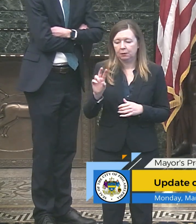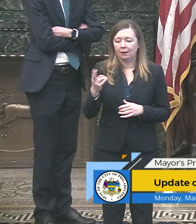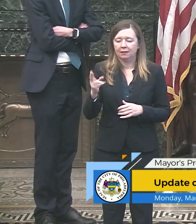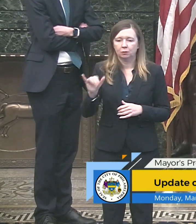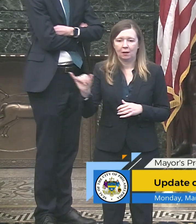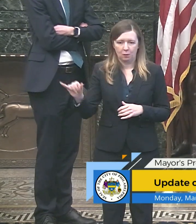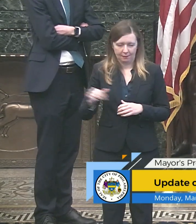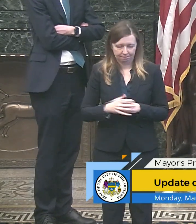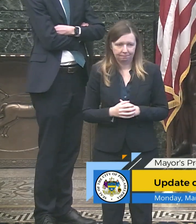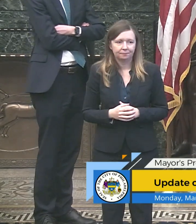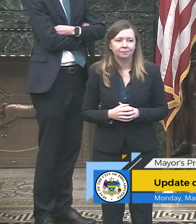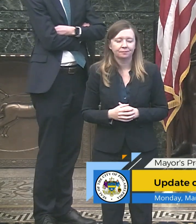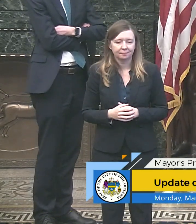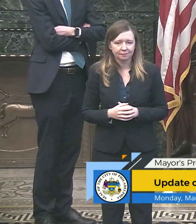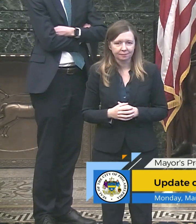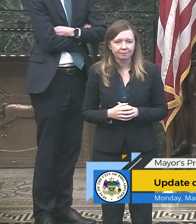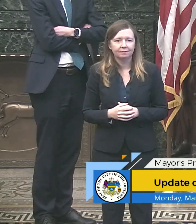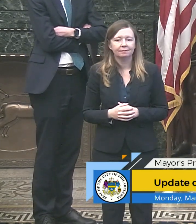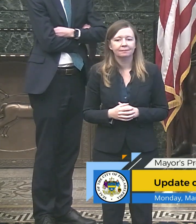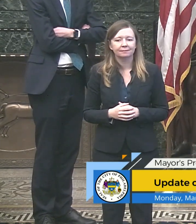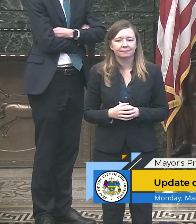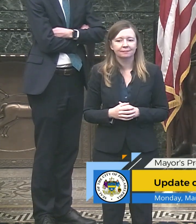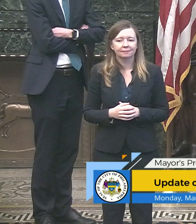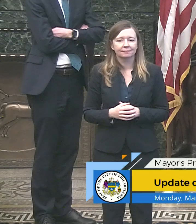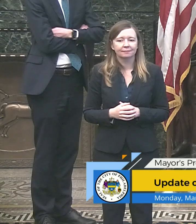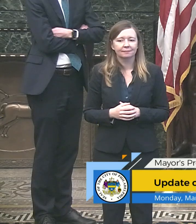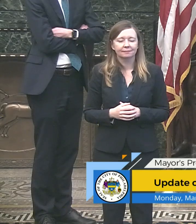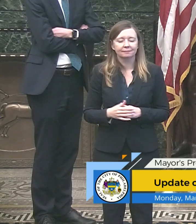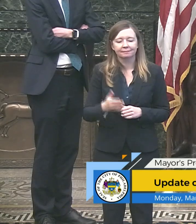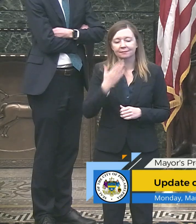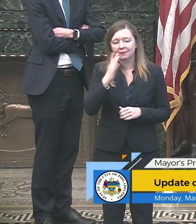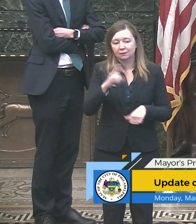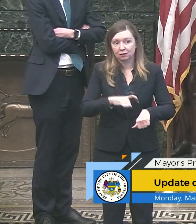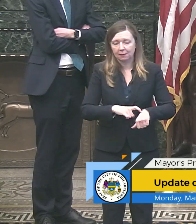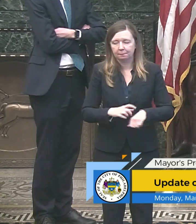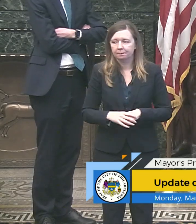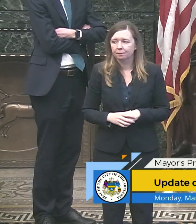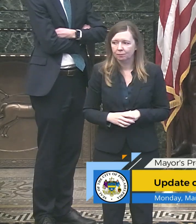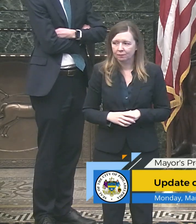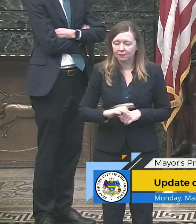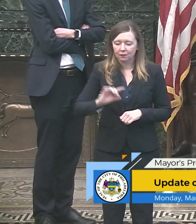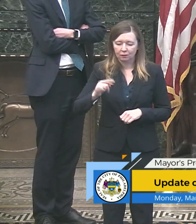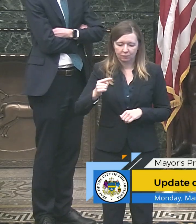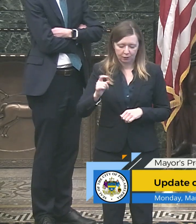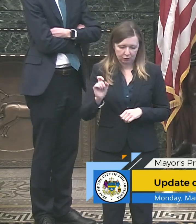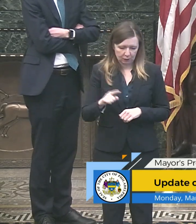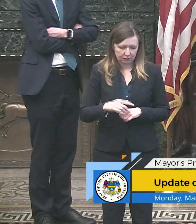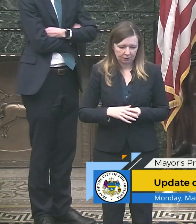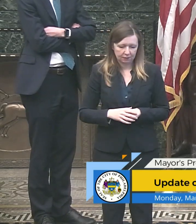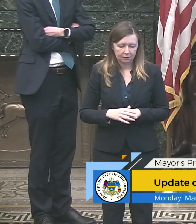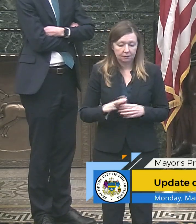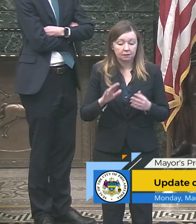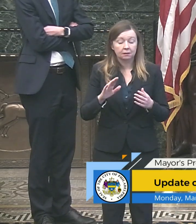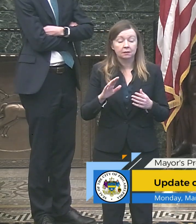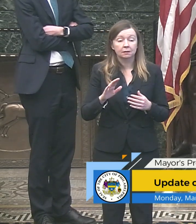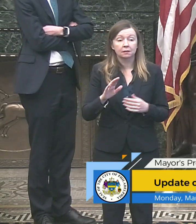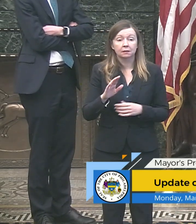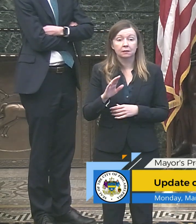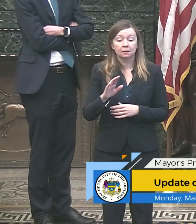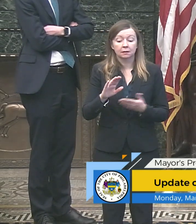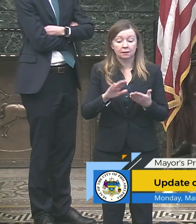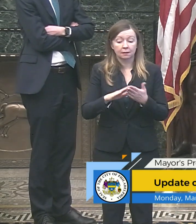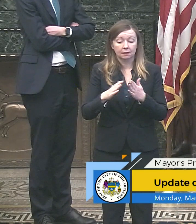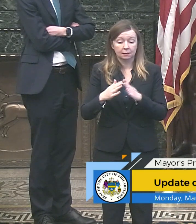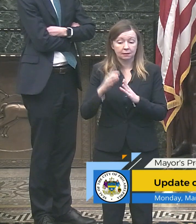Hey, can you hear me? Yes. Well, two quick questions. Thank you for your time. The first is the city considering